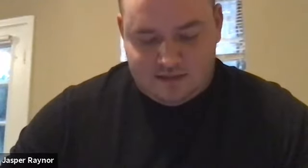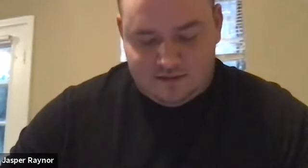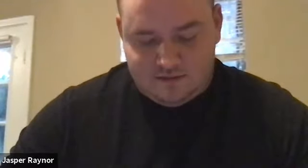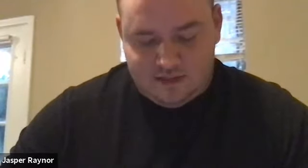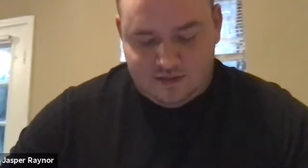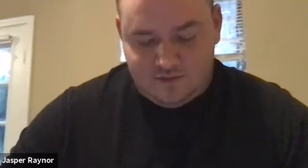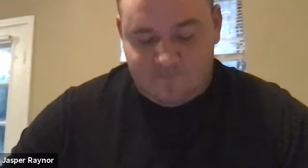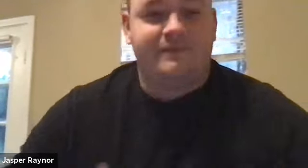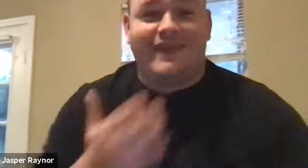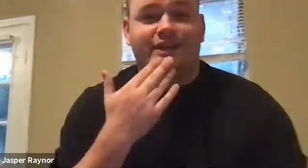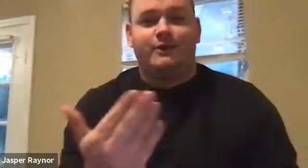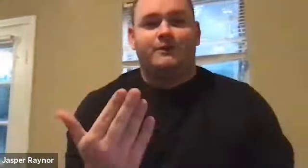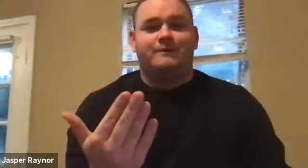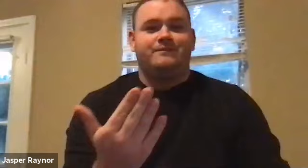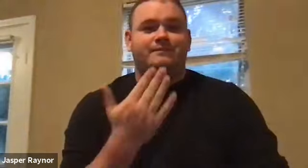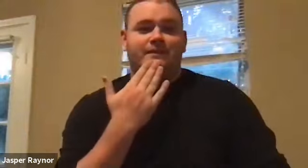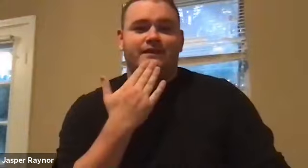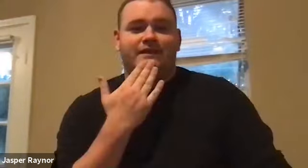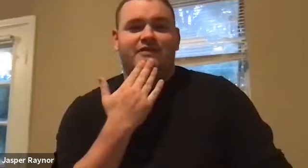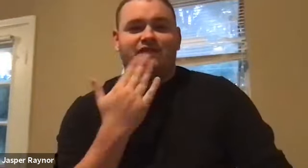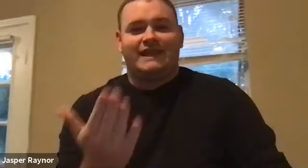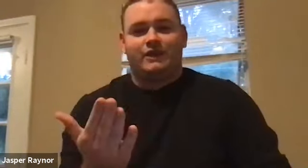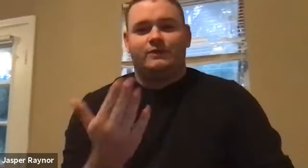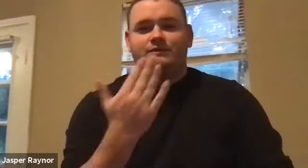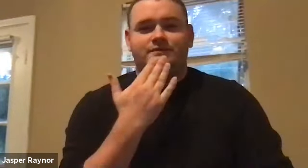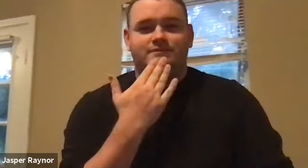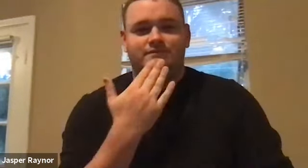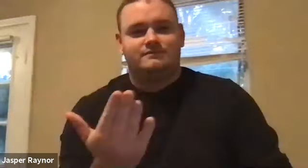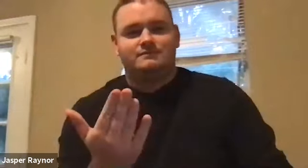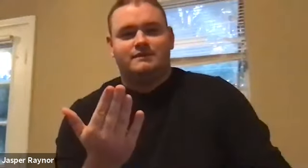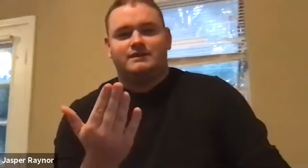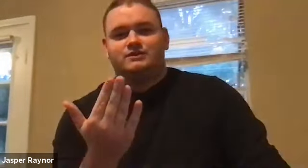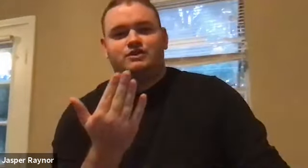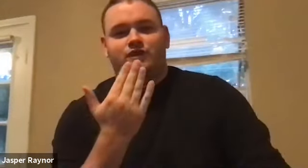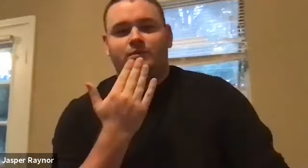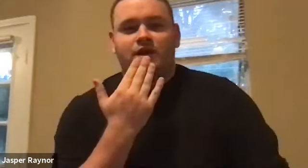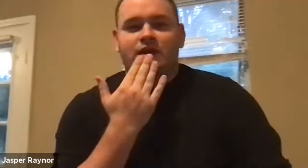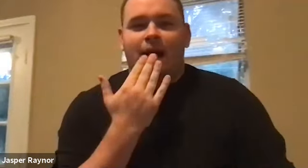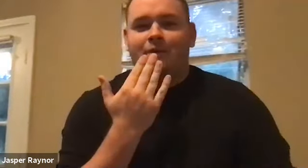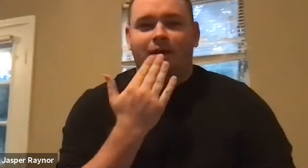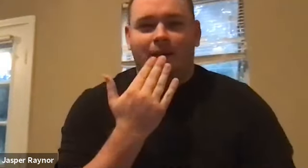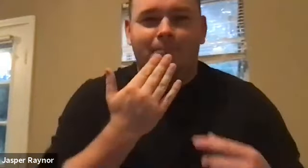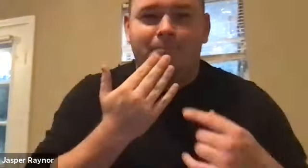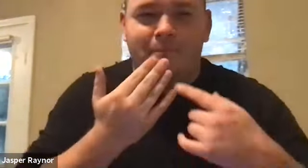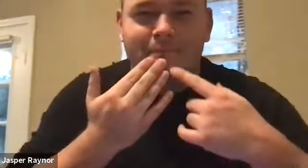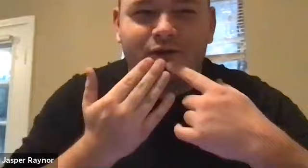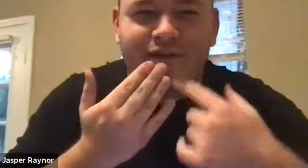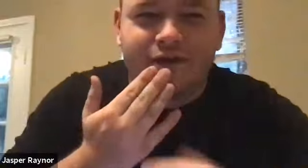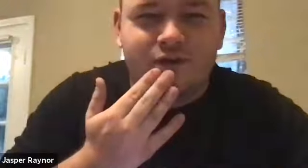Yes, teacher. Thank you. Thank you. Just from, I put my middle finger on